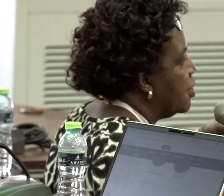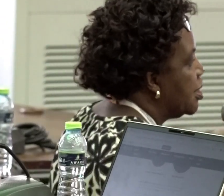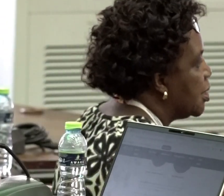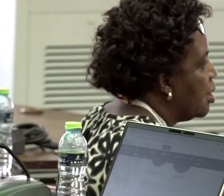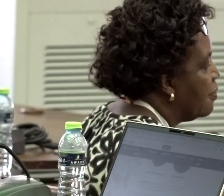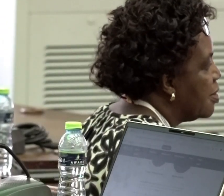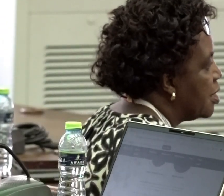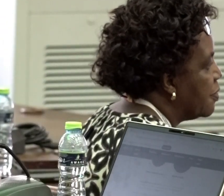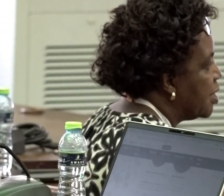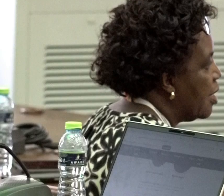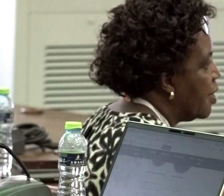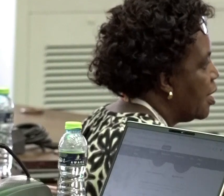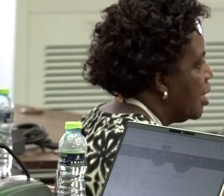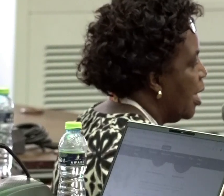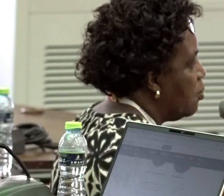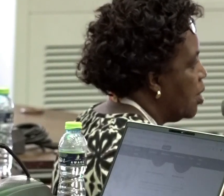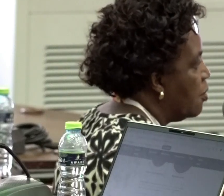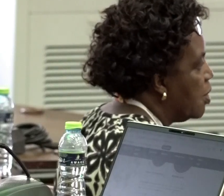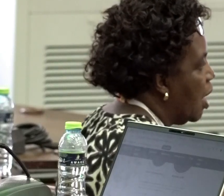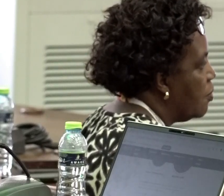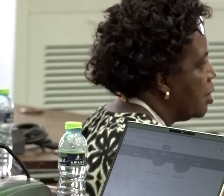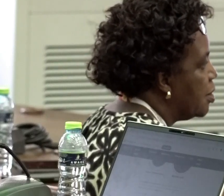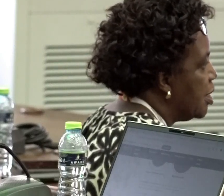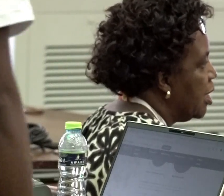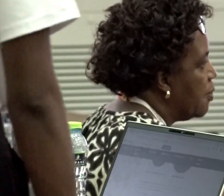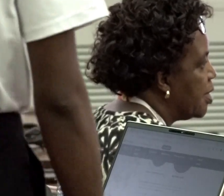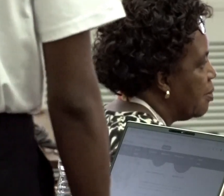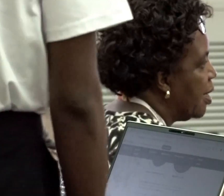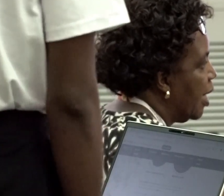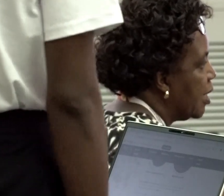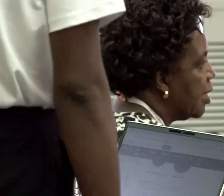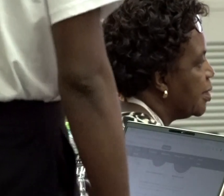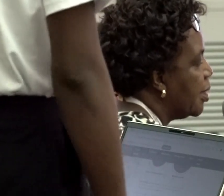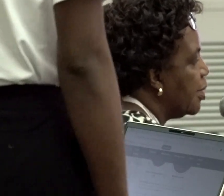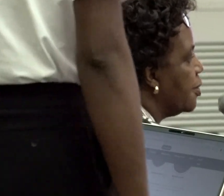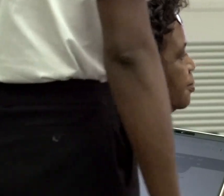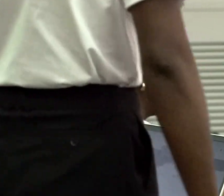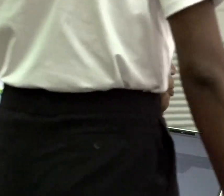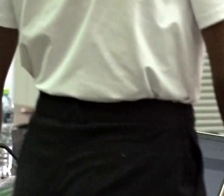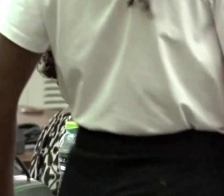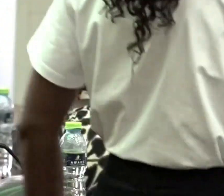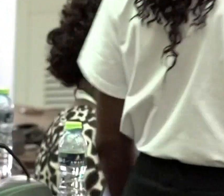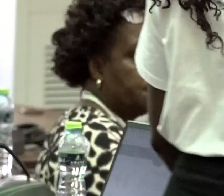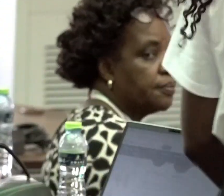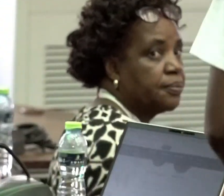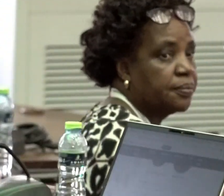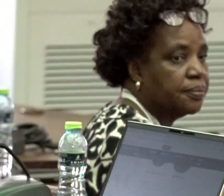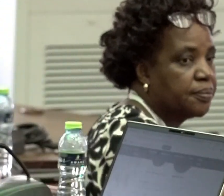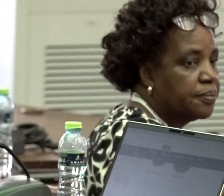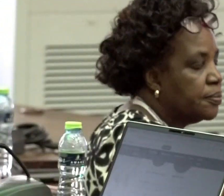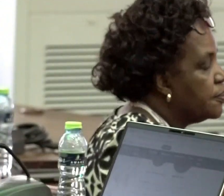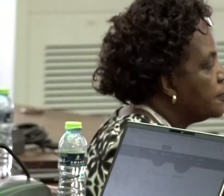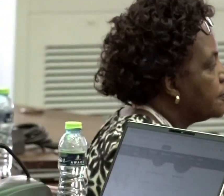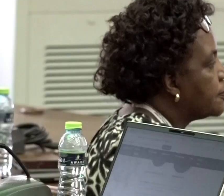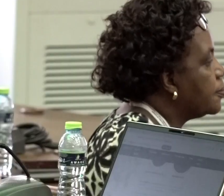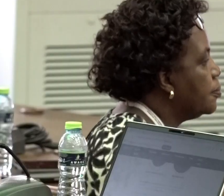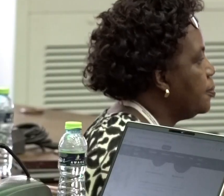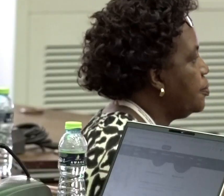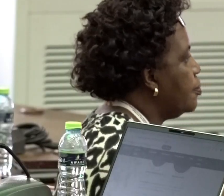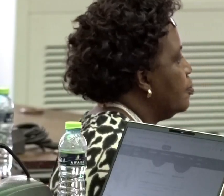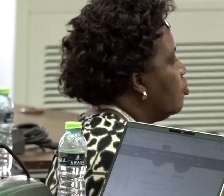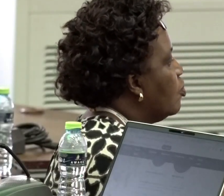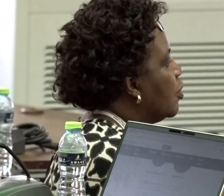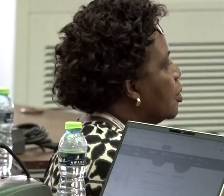in a very different area, and wondering how we are dealing with something like that. Thank you. All right, thank you. I